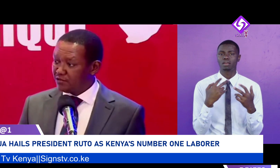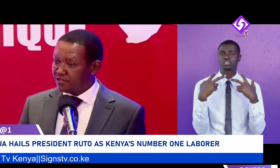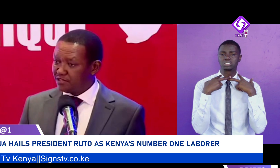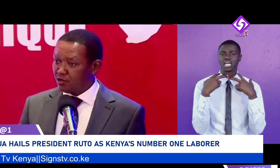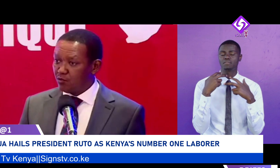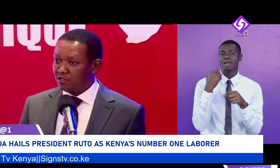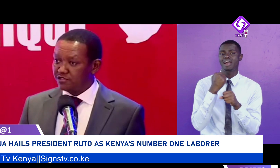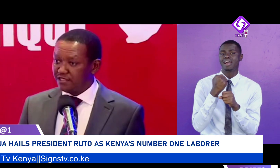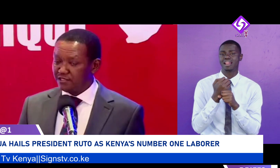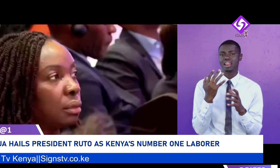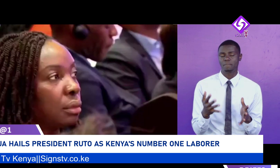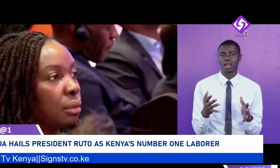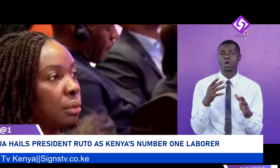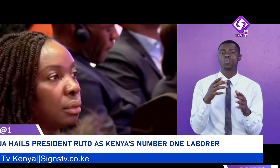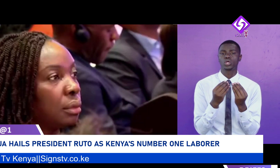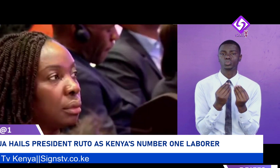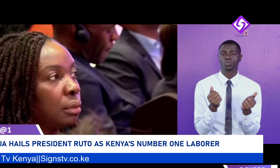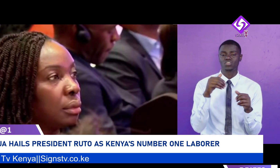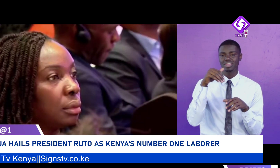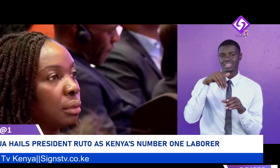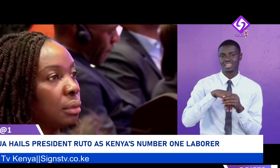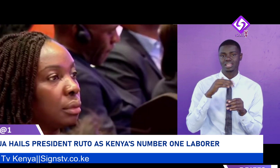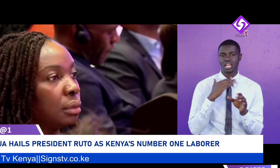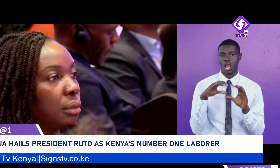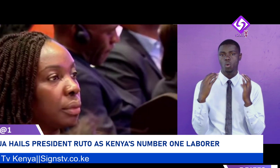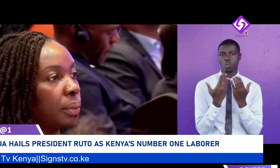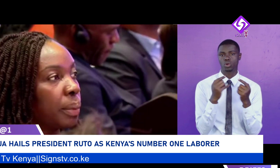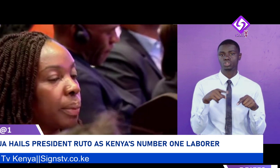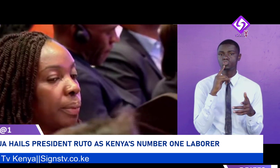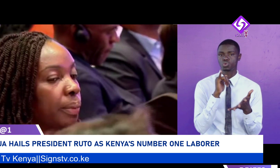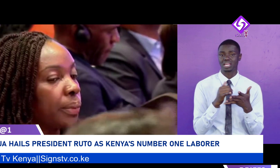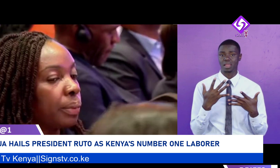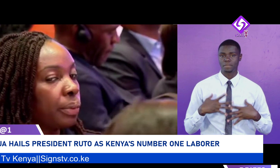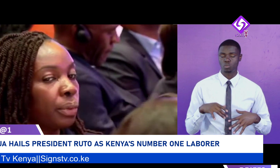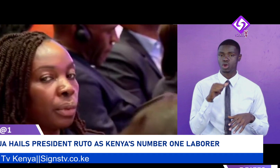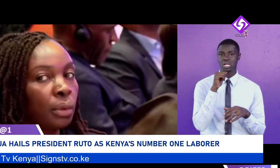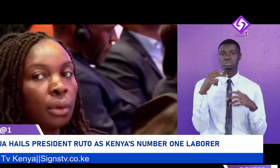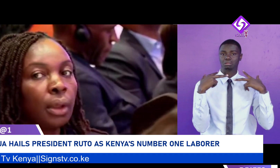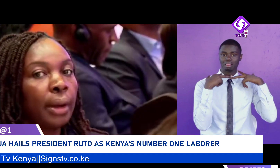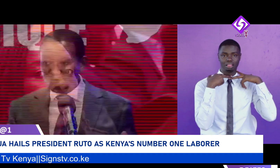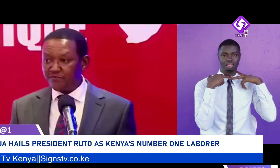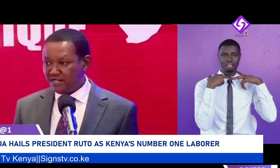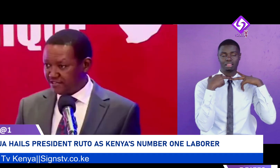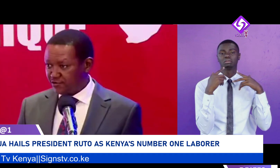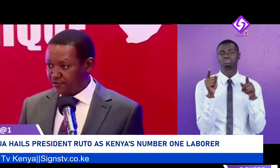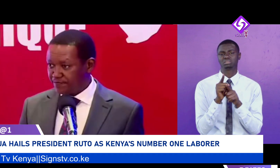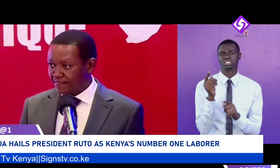with in our world today that we are trying to tackle so that people actually are not enslaved as they used to be many years ago. It's